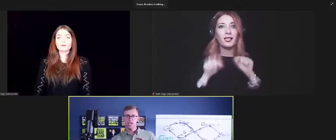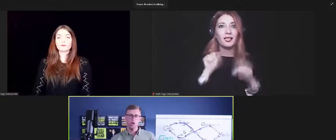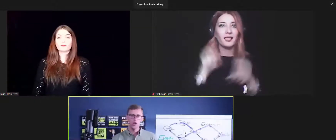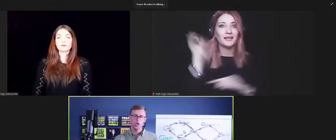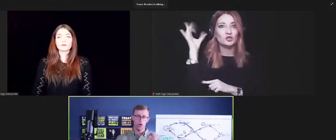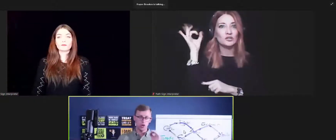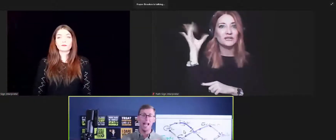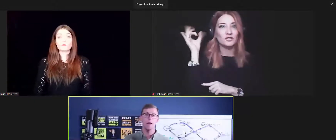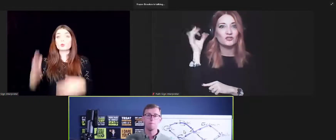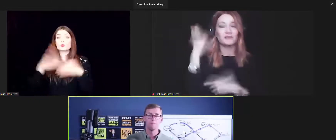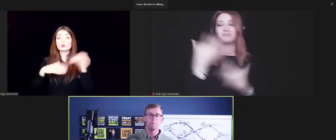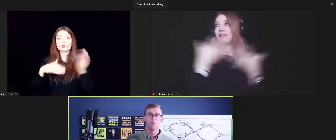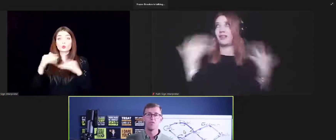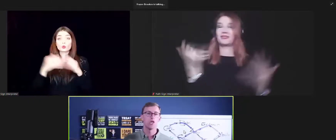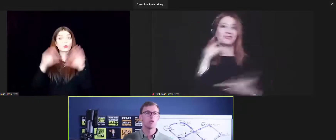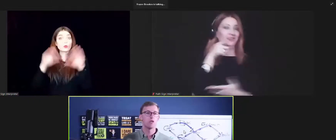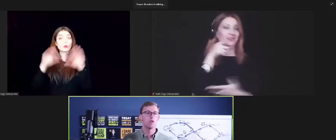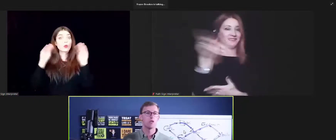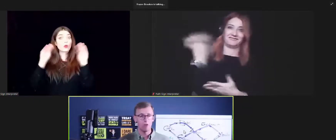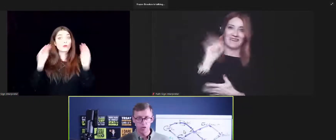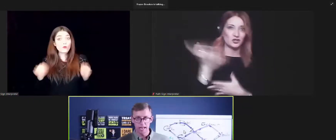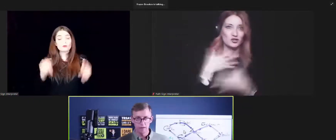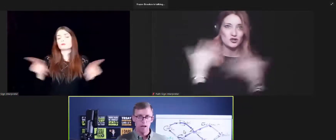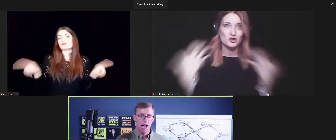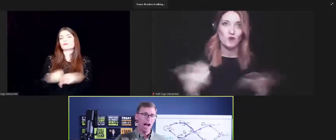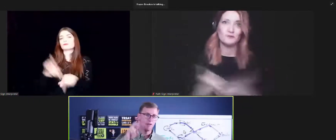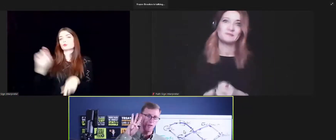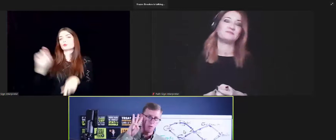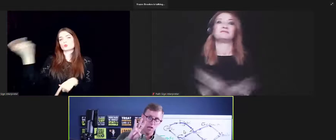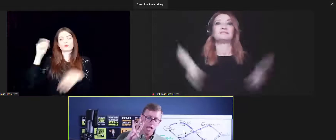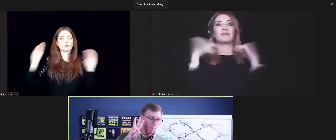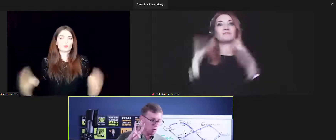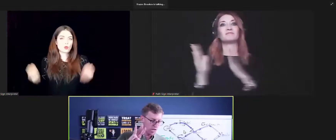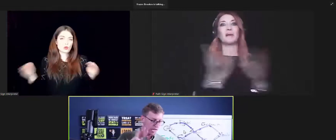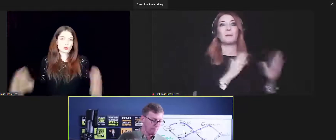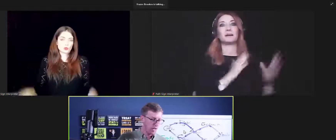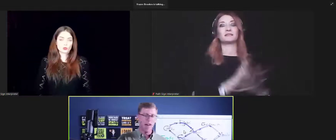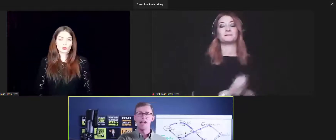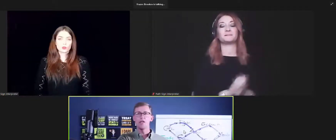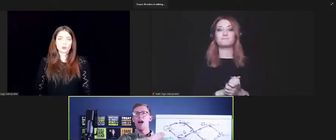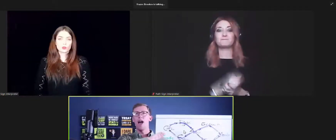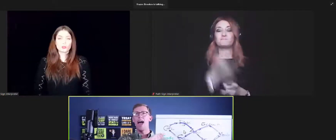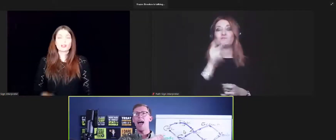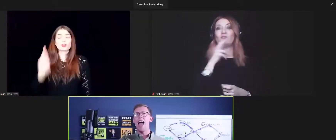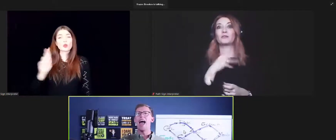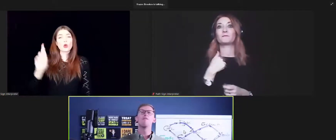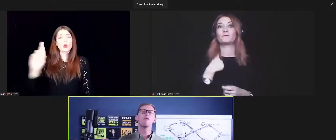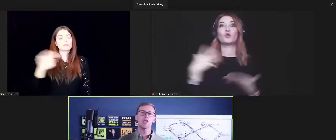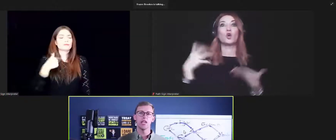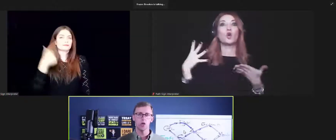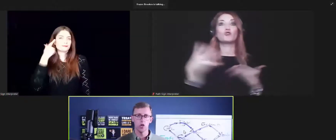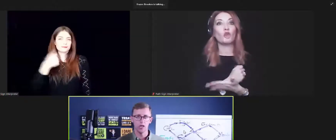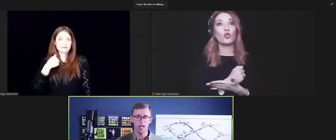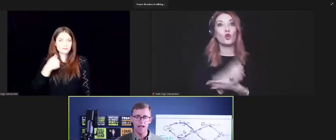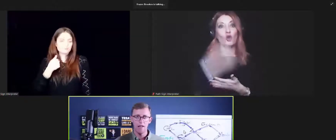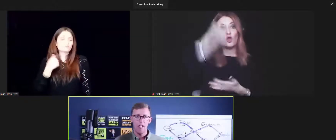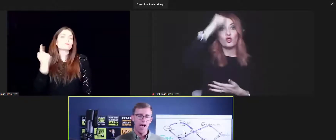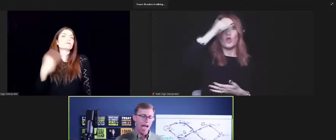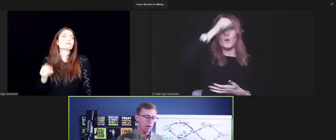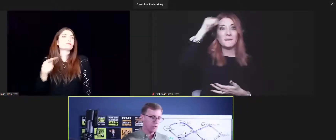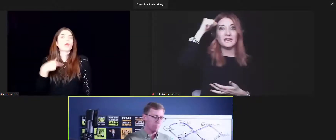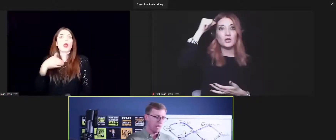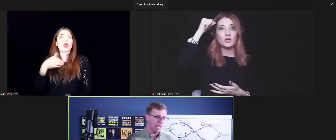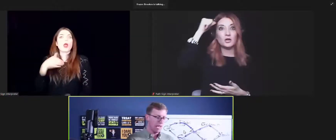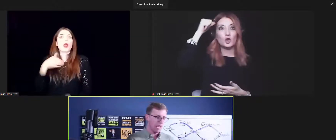single Sunday, this is my routine. I have a 3-step routine that I do every single Sunday that